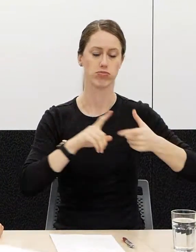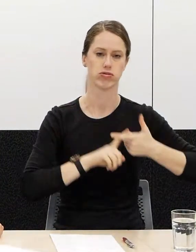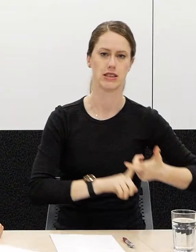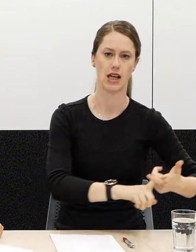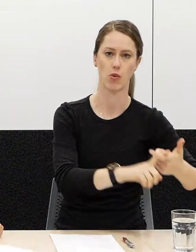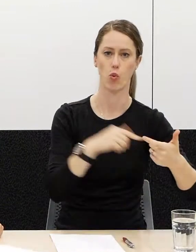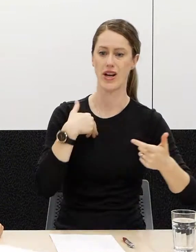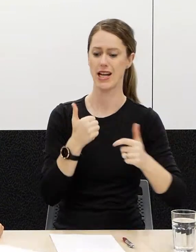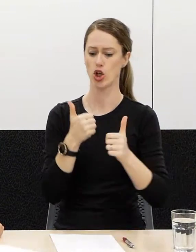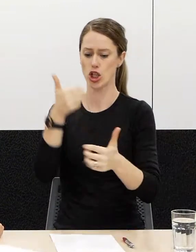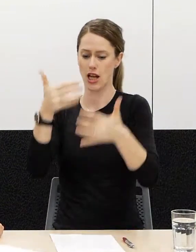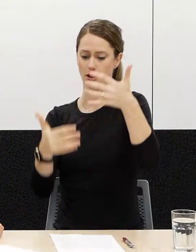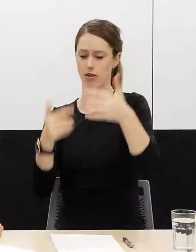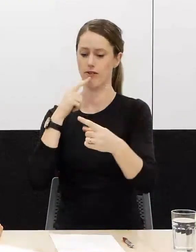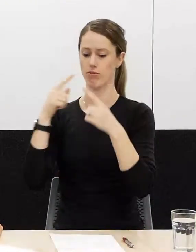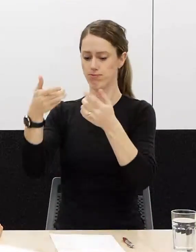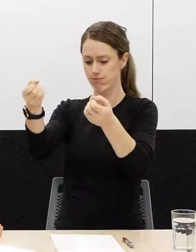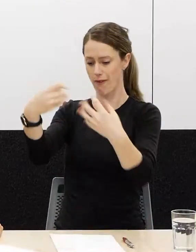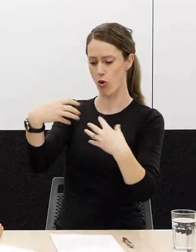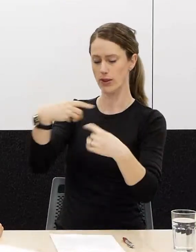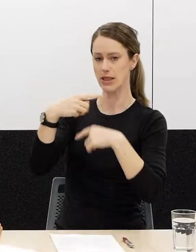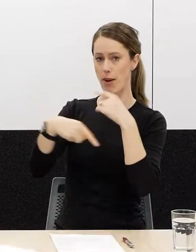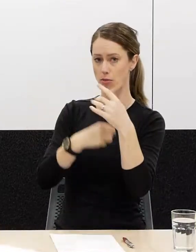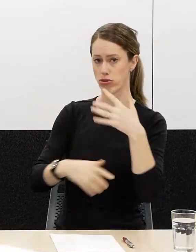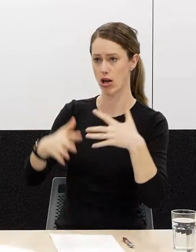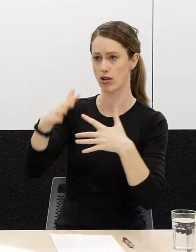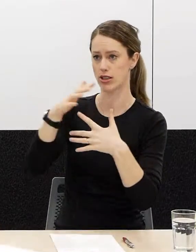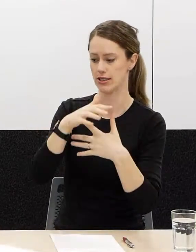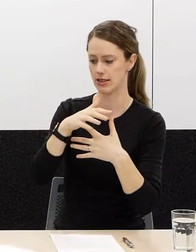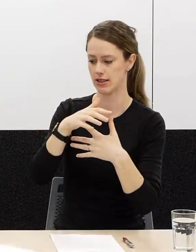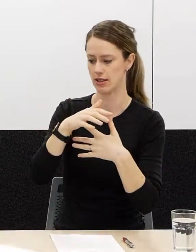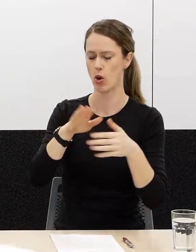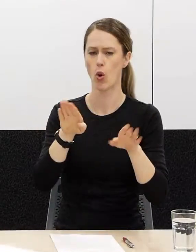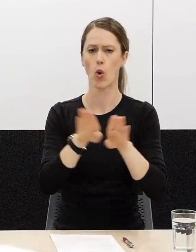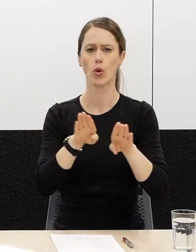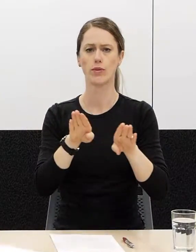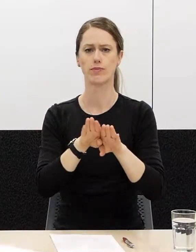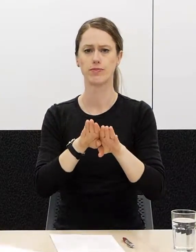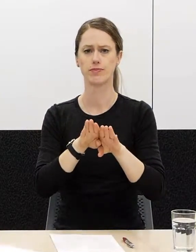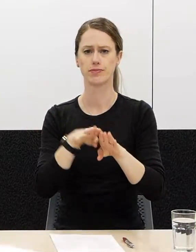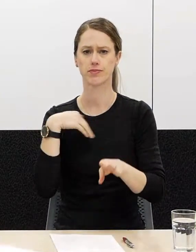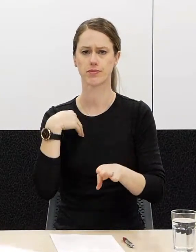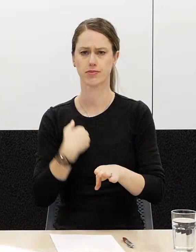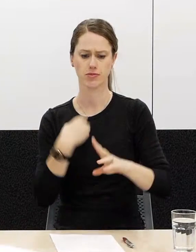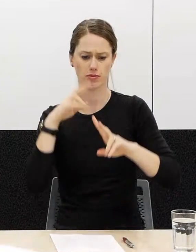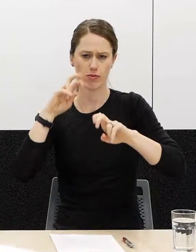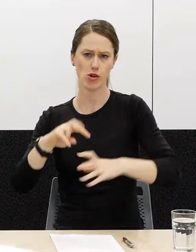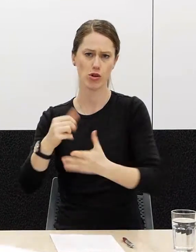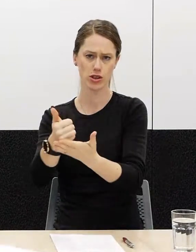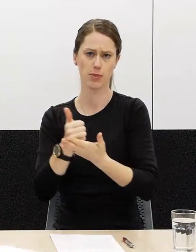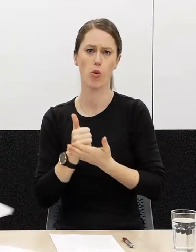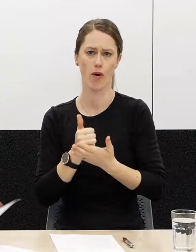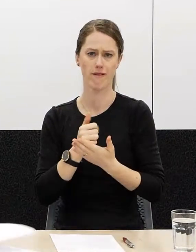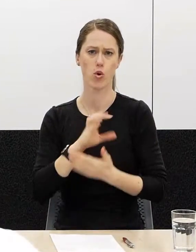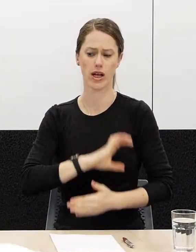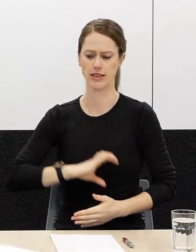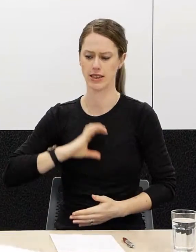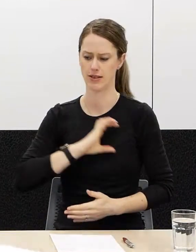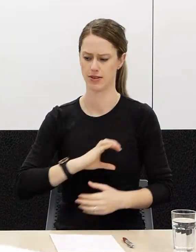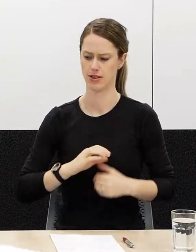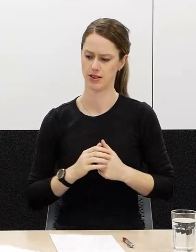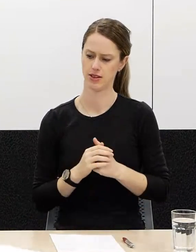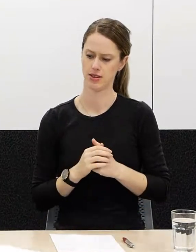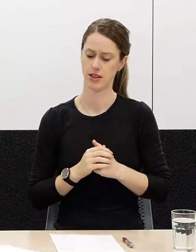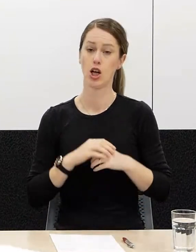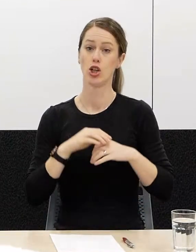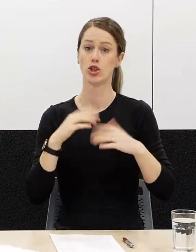and information to inform us about priorities, as well as research support for cancer.